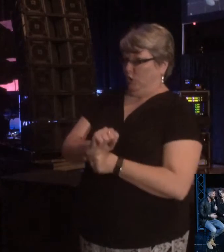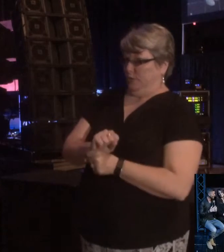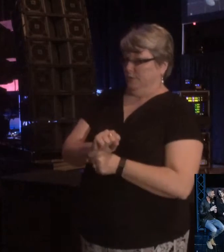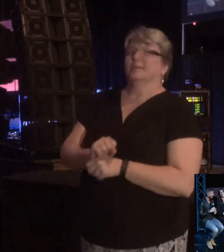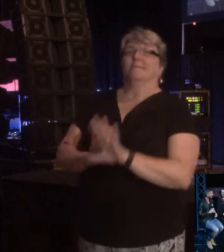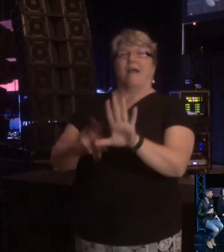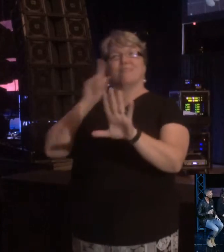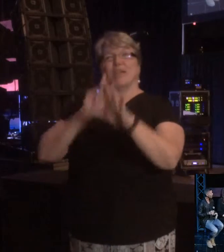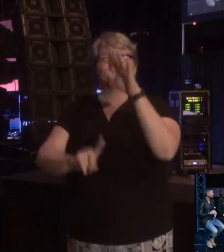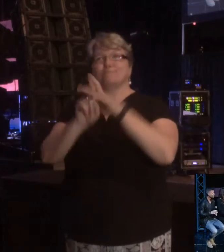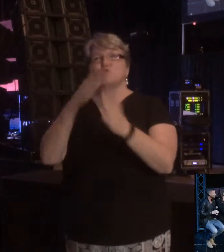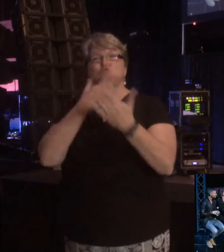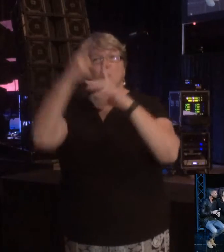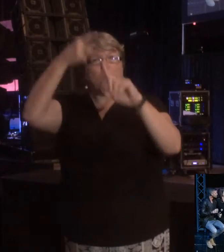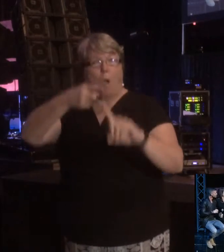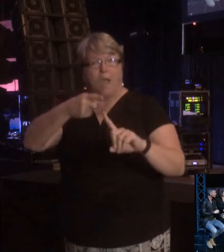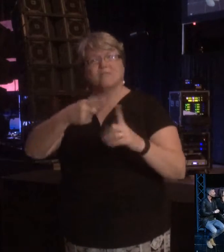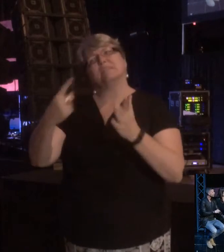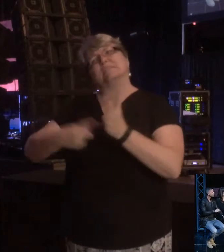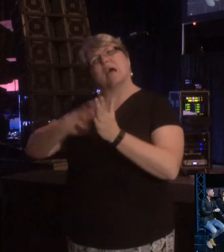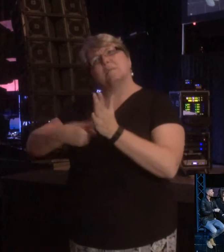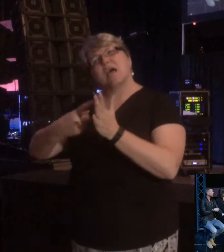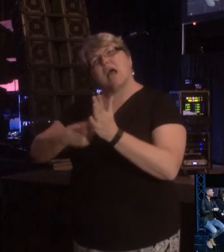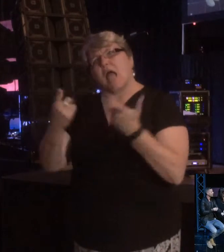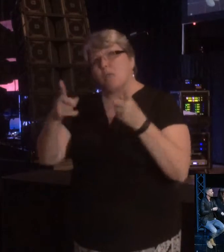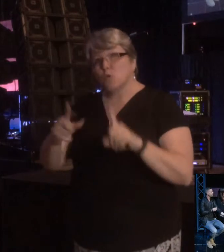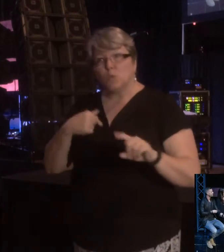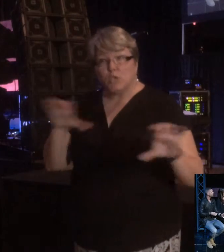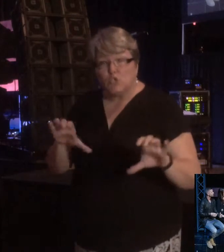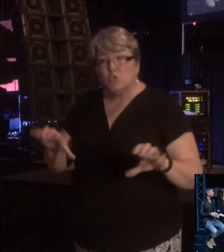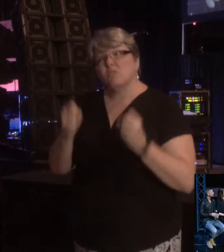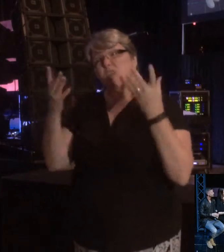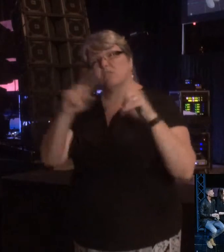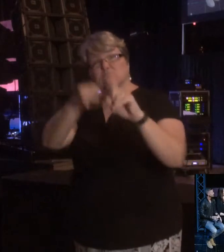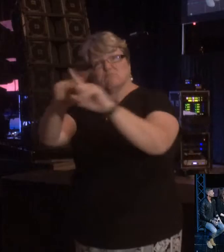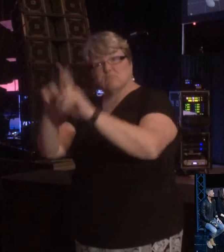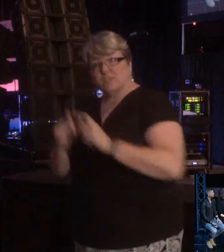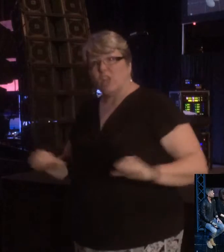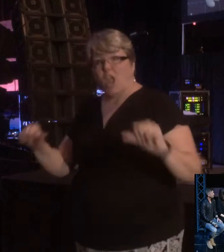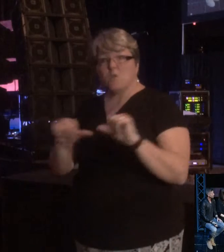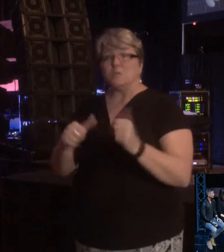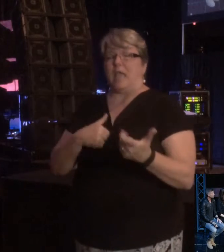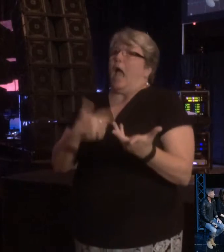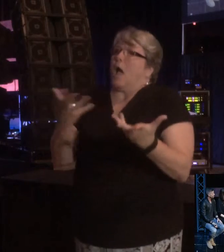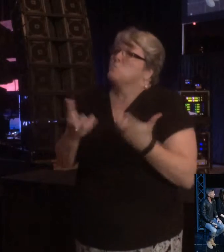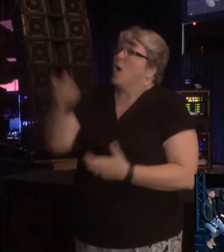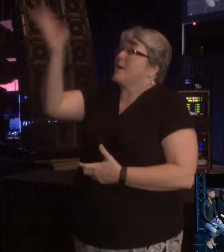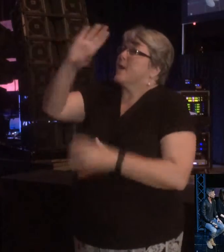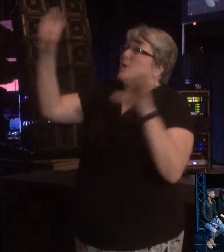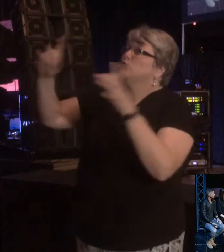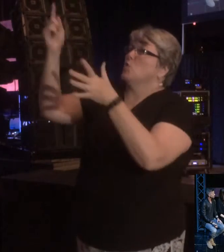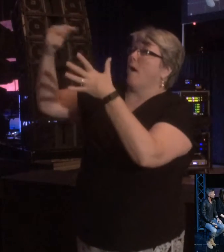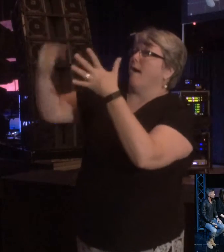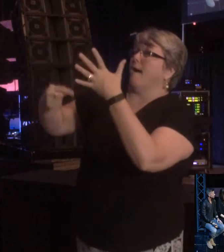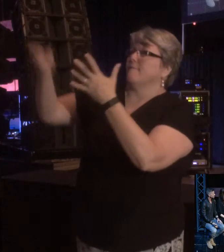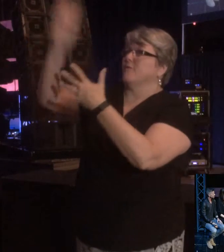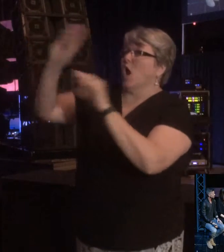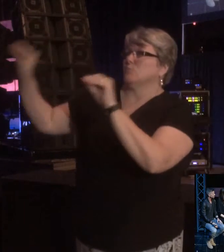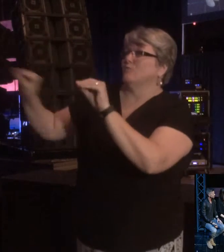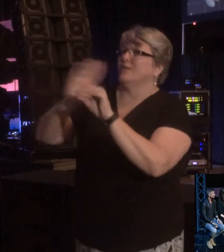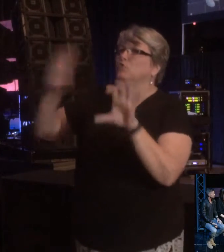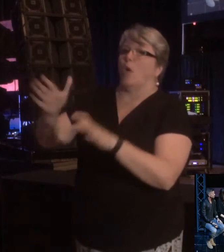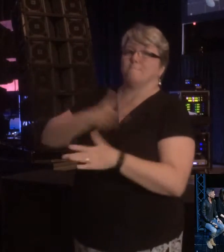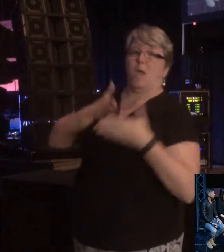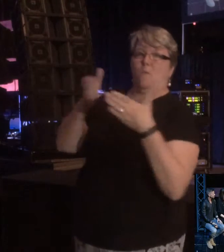dating to marriage. And so I think what was good for me in that time was I realized that if I